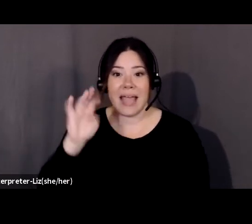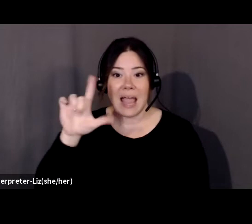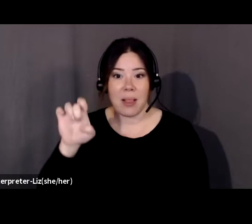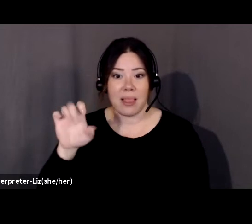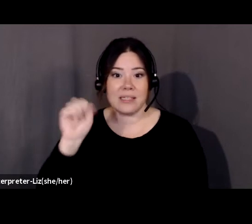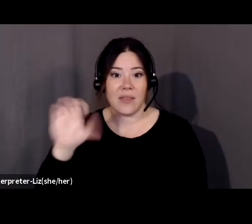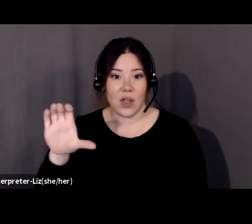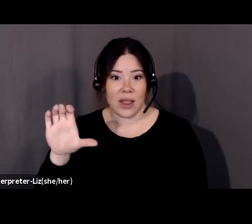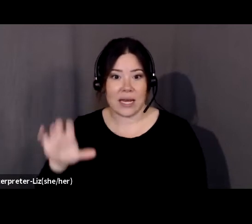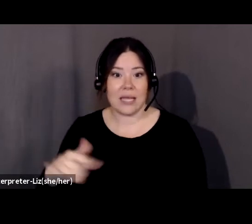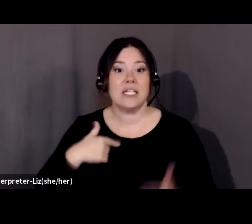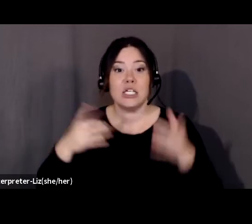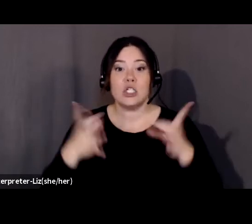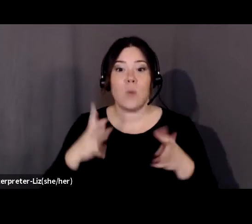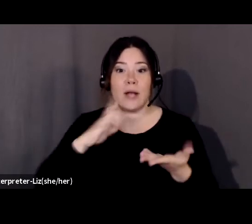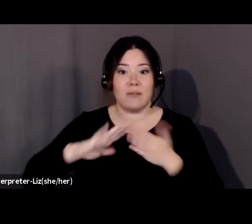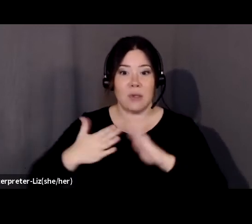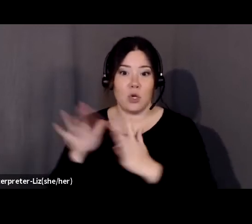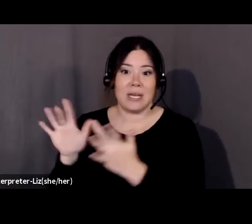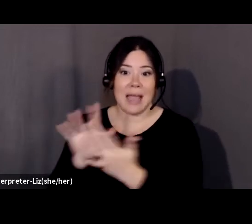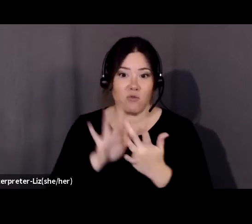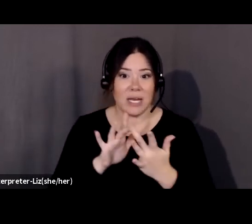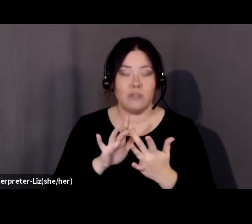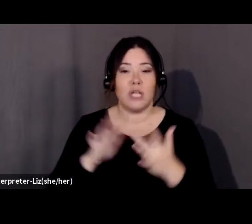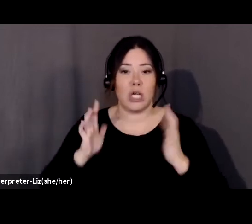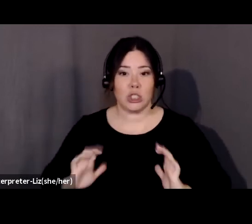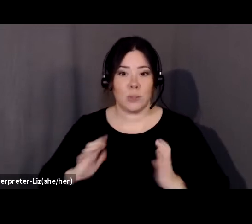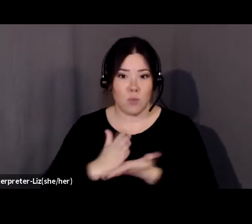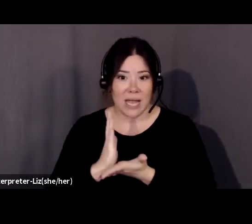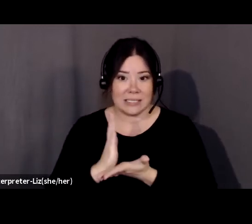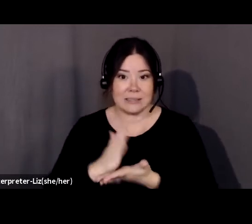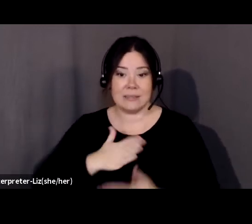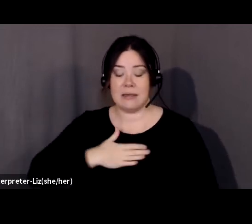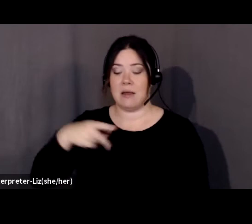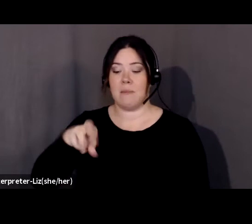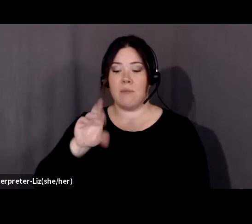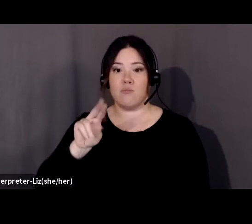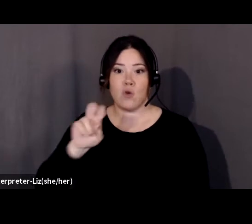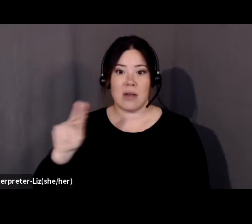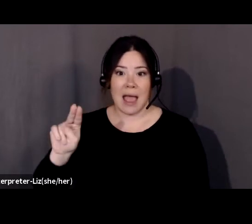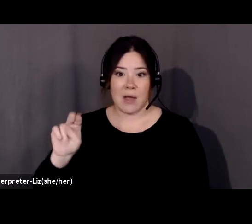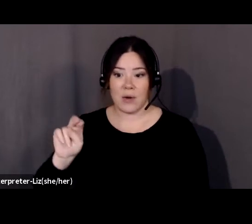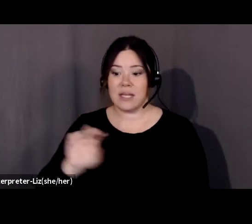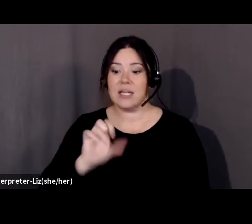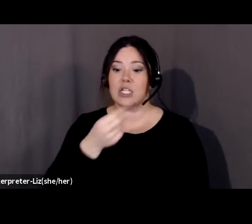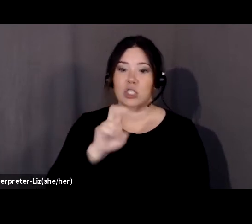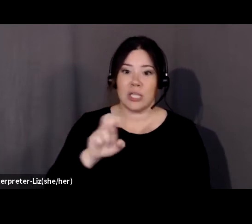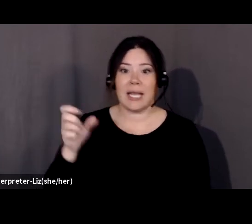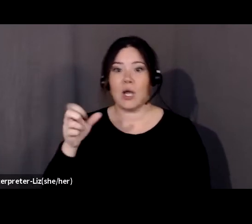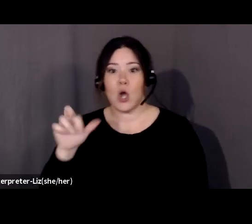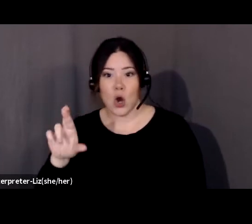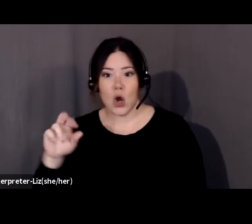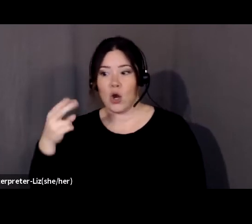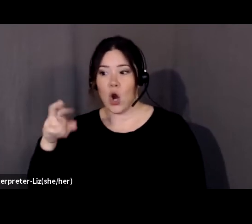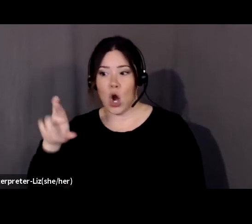Director of Community Outreach and Consumer Rights, and my pronouns are she, her, and hers. And I am